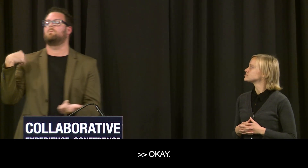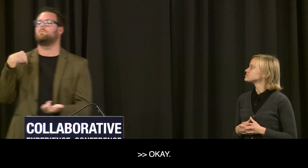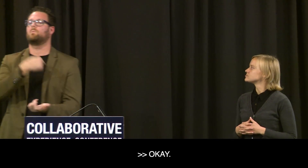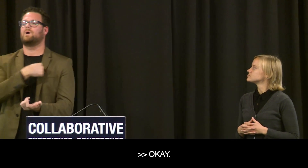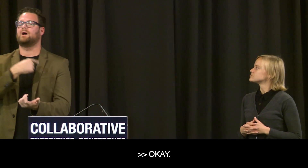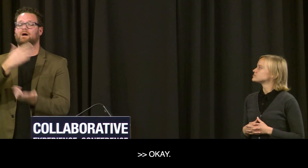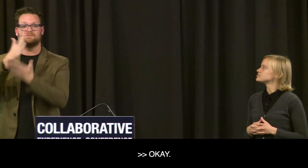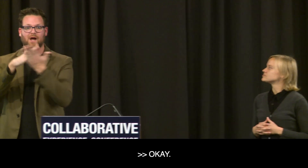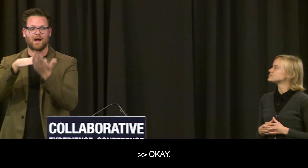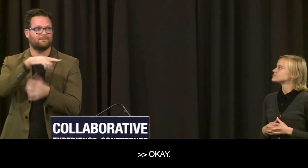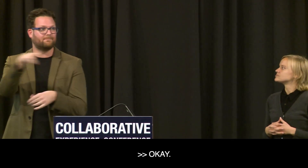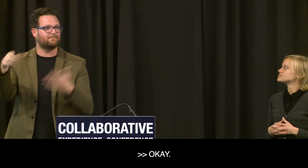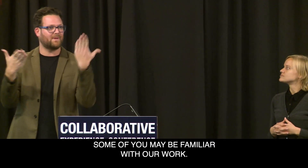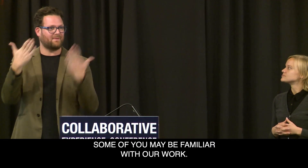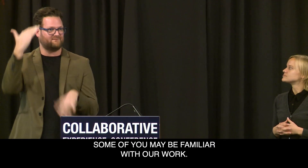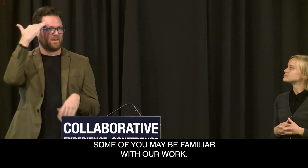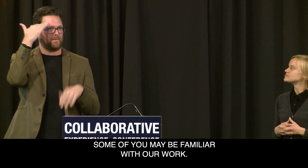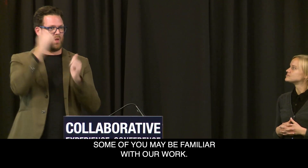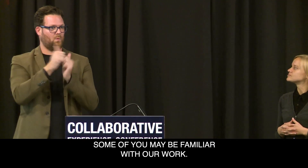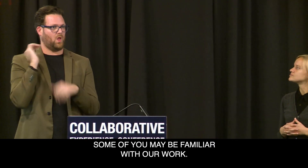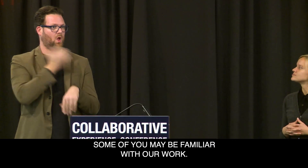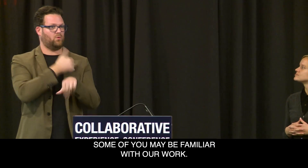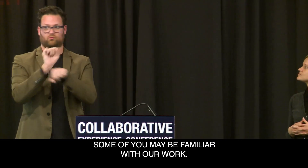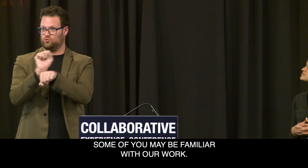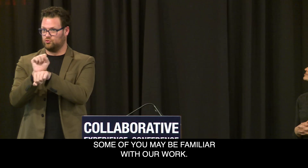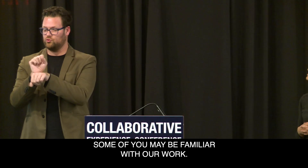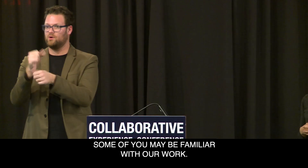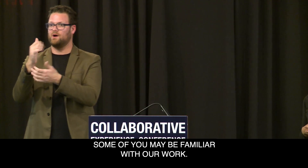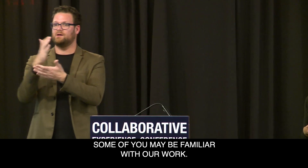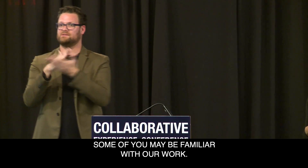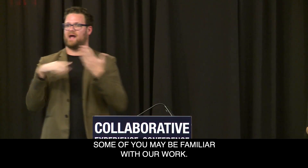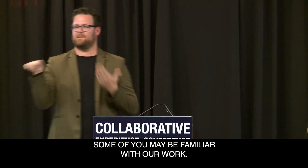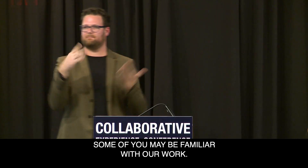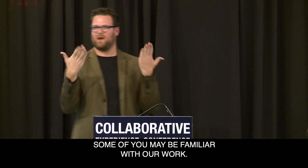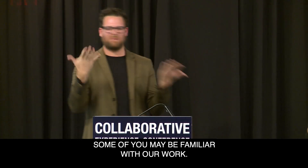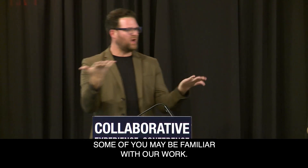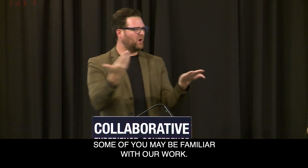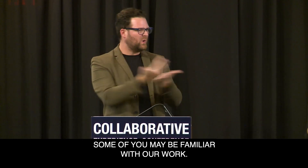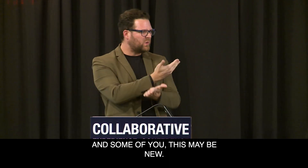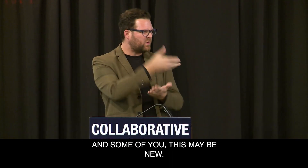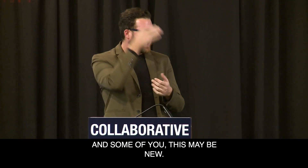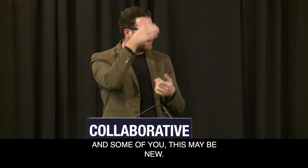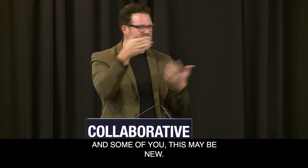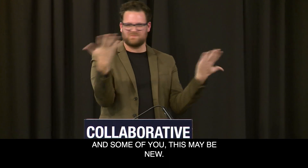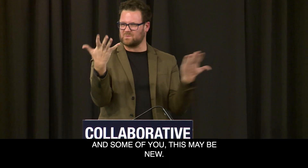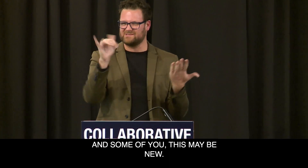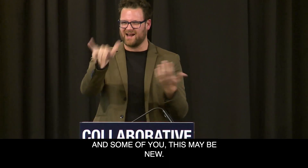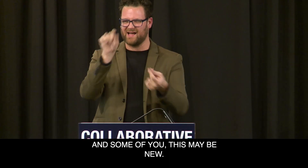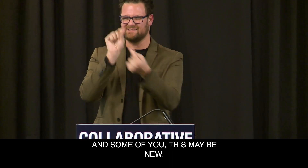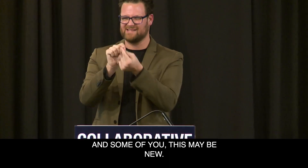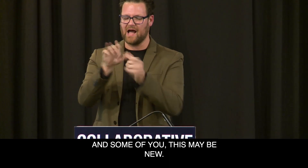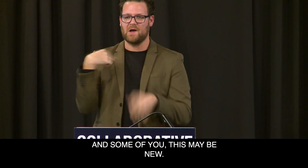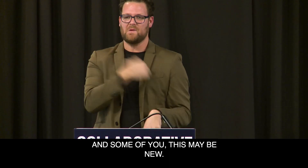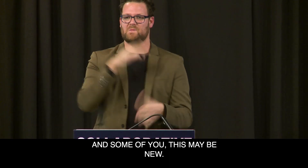Okay. Some of you may be familiar with our work, and some of you, this may be